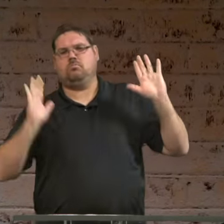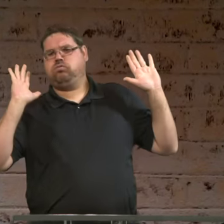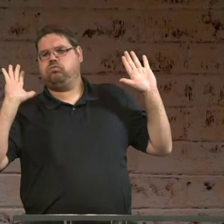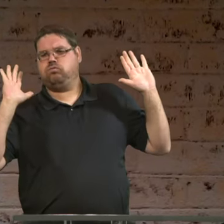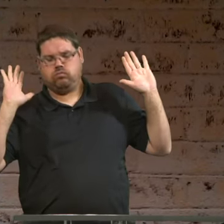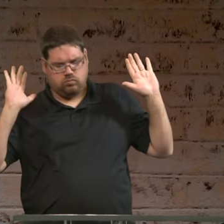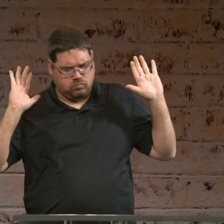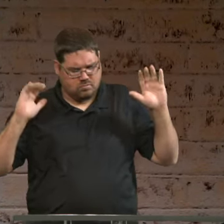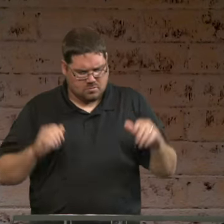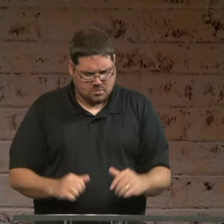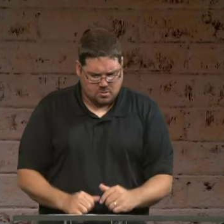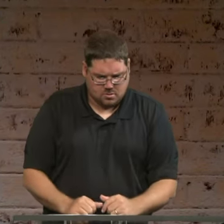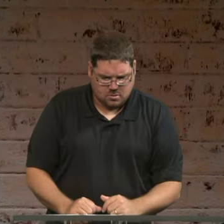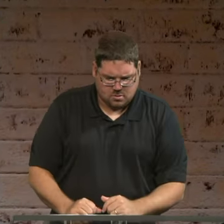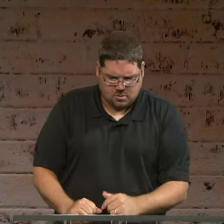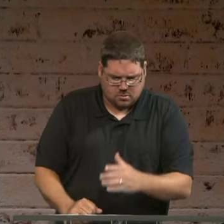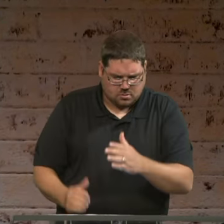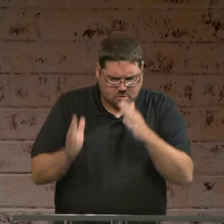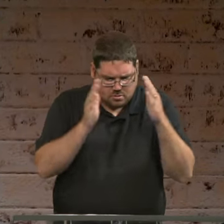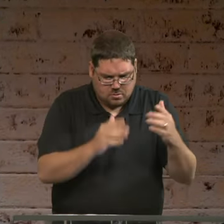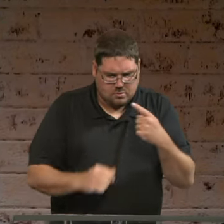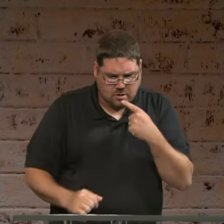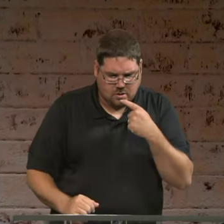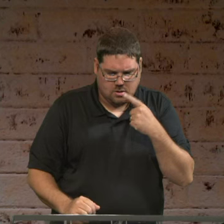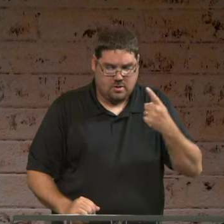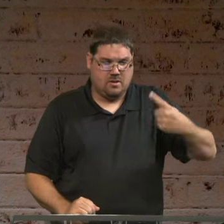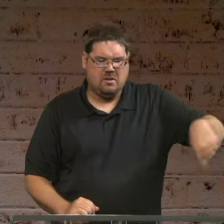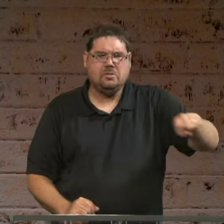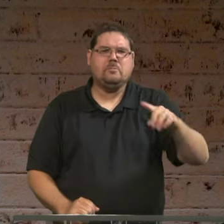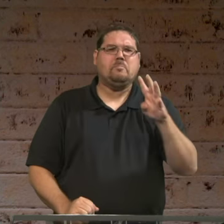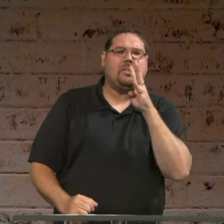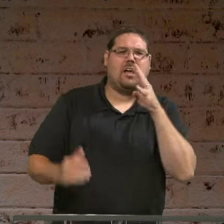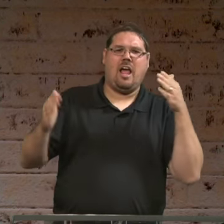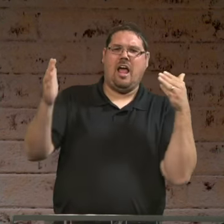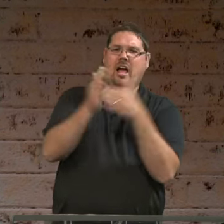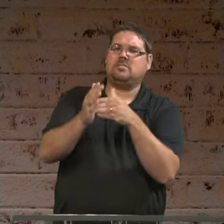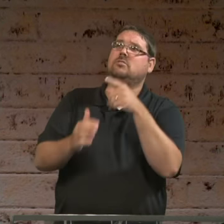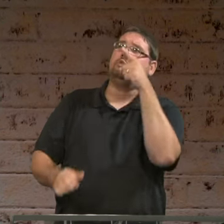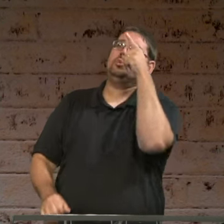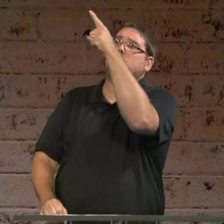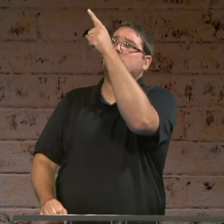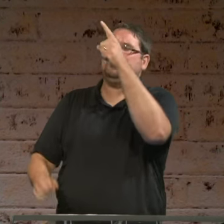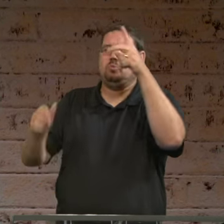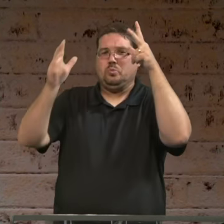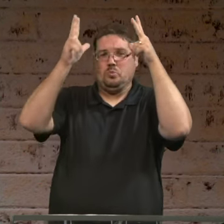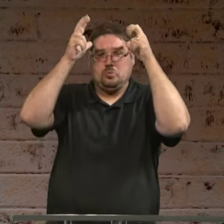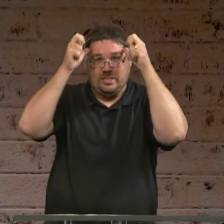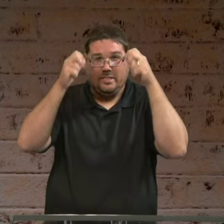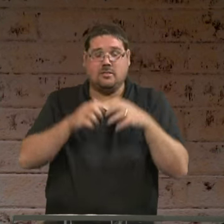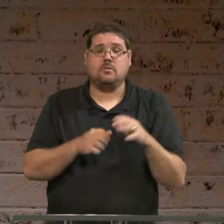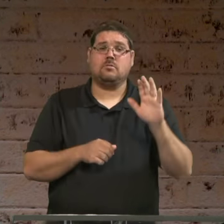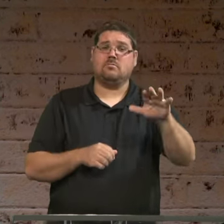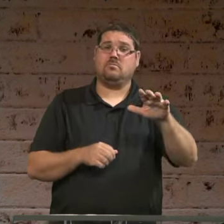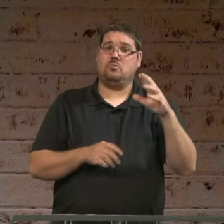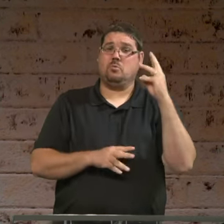kill people. And David says, I don't want to have anything to do with them. Also, it says they speak against